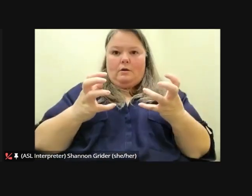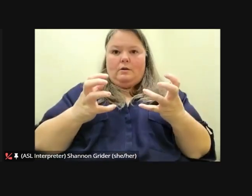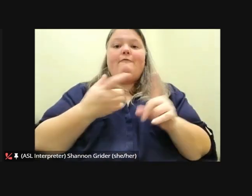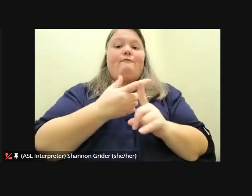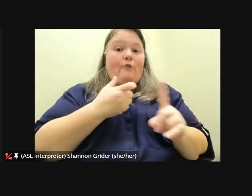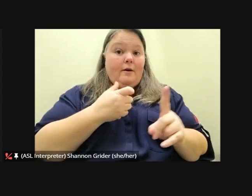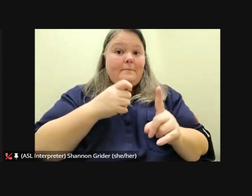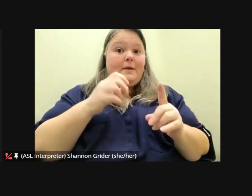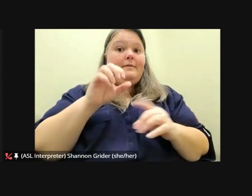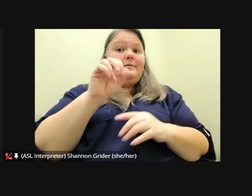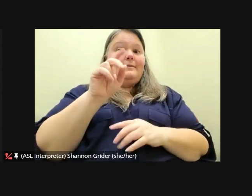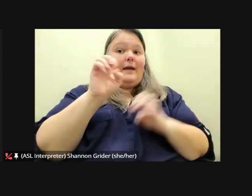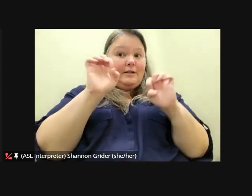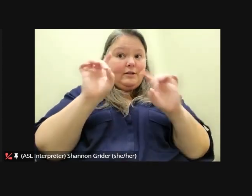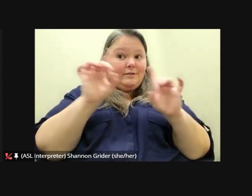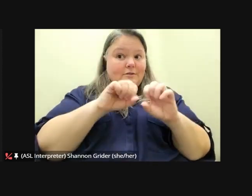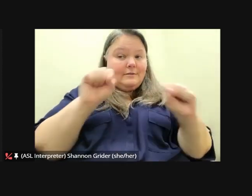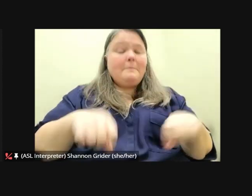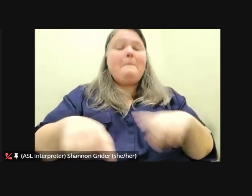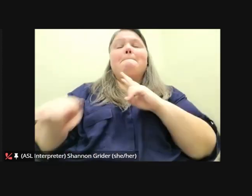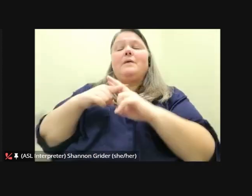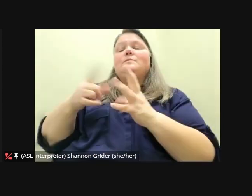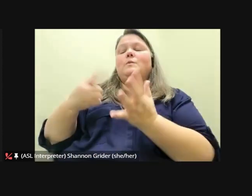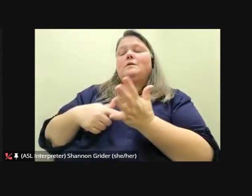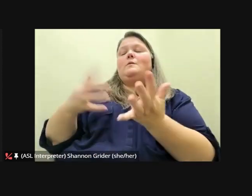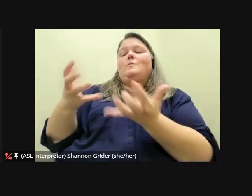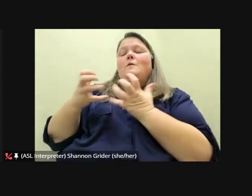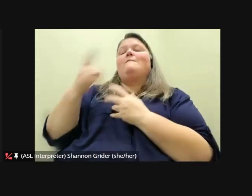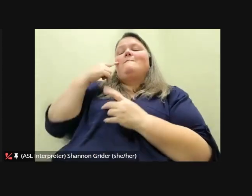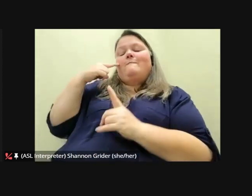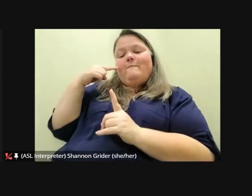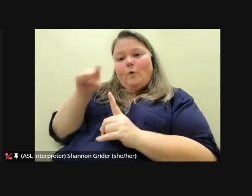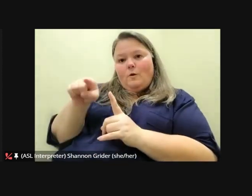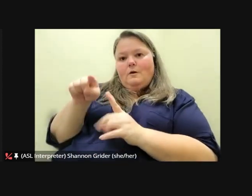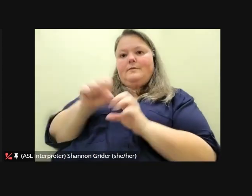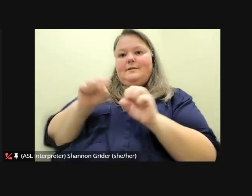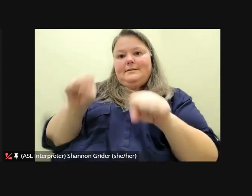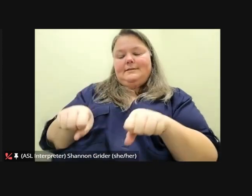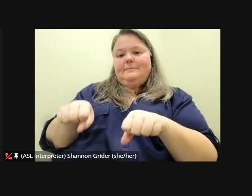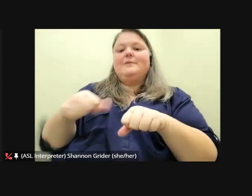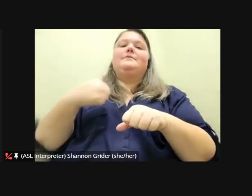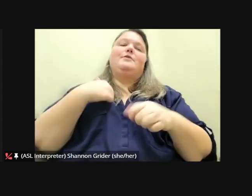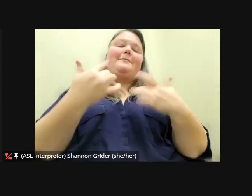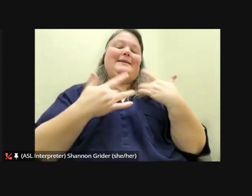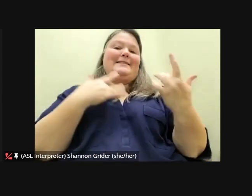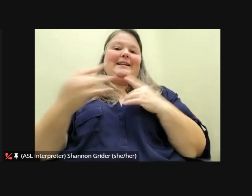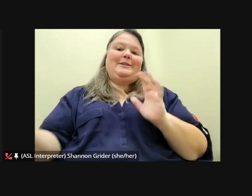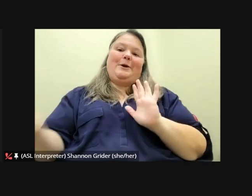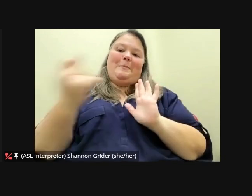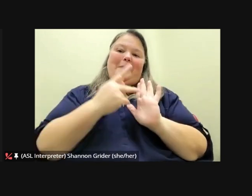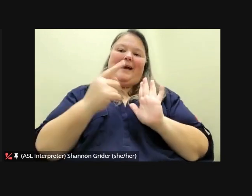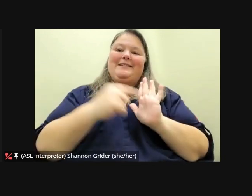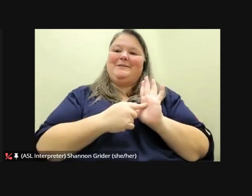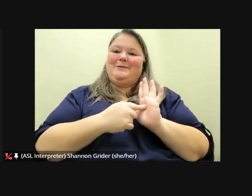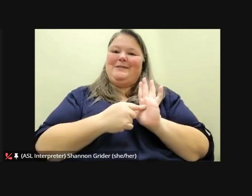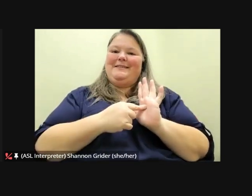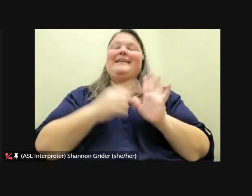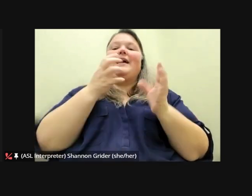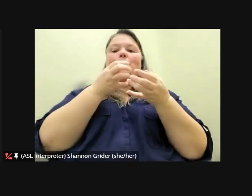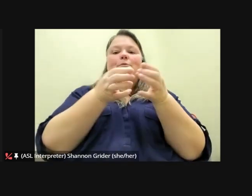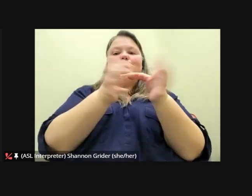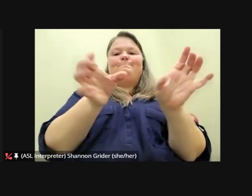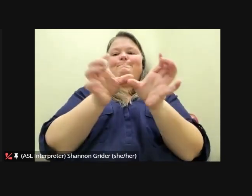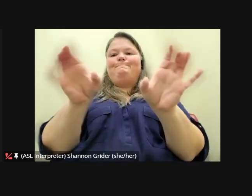So I am excited to go back to that this evening and to break out into some small groups and talk